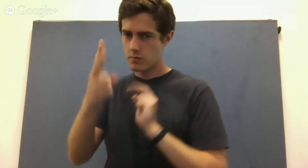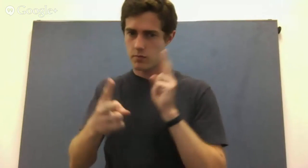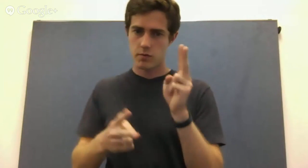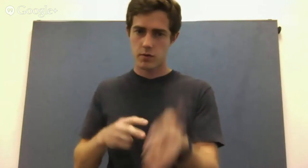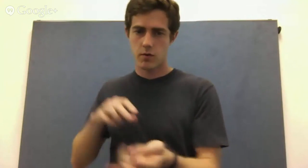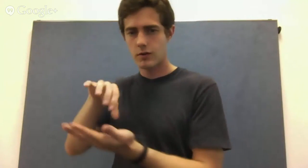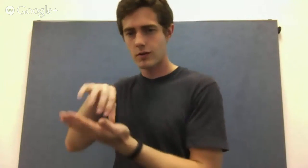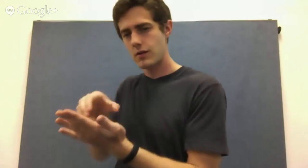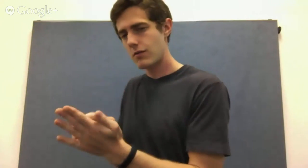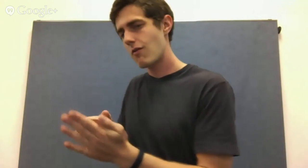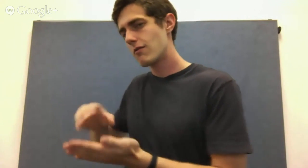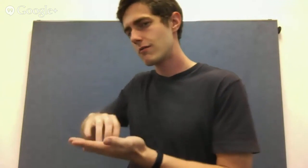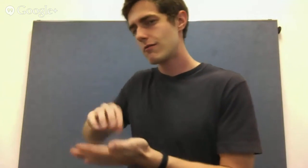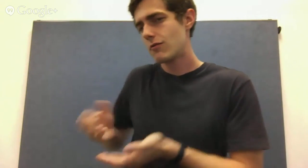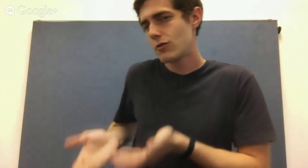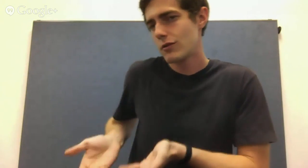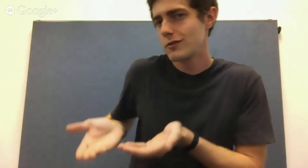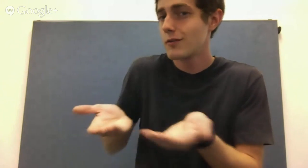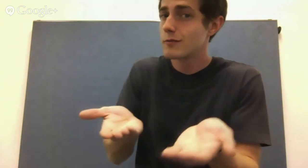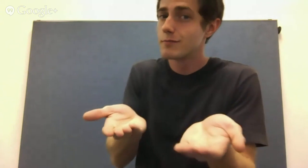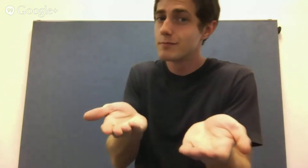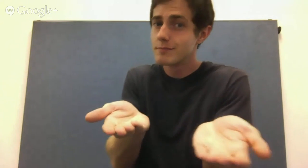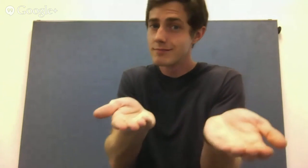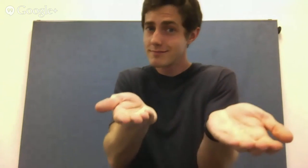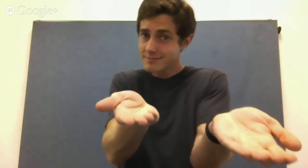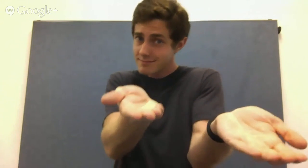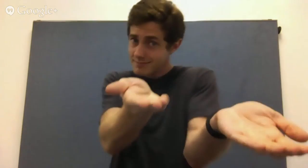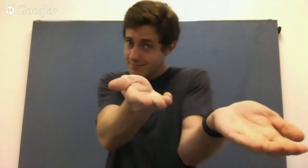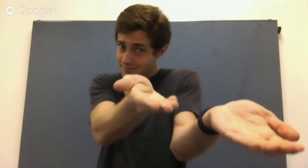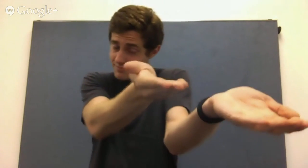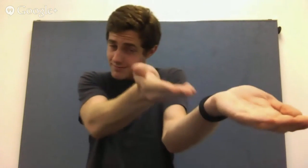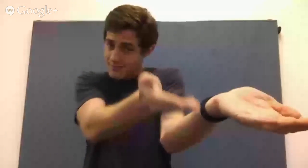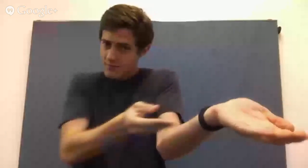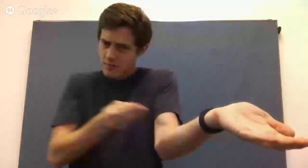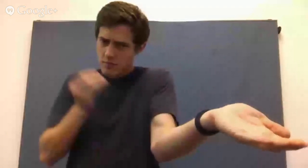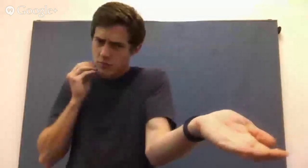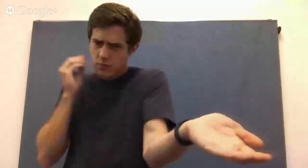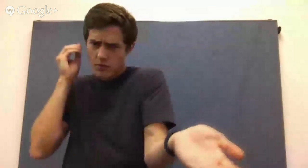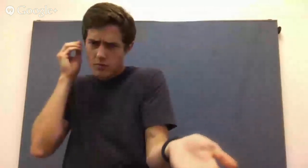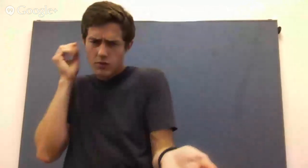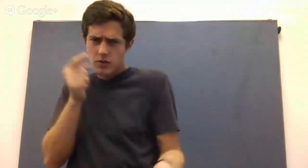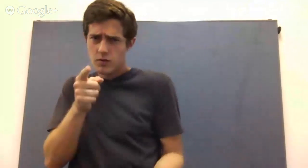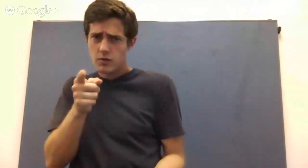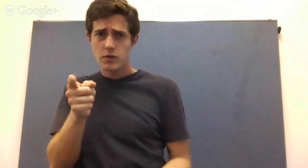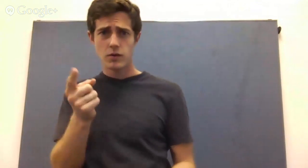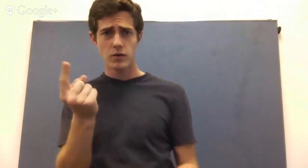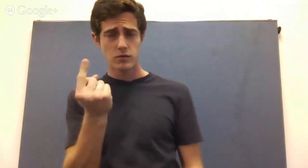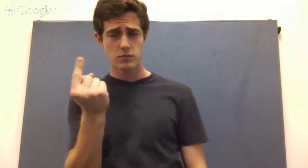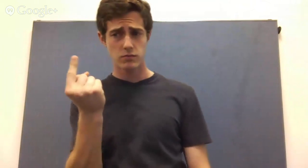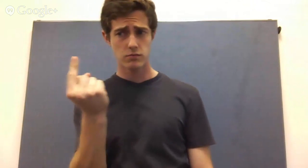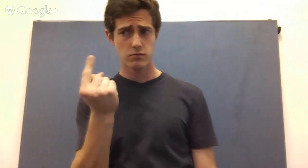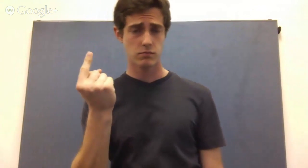Bring you cookies and an old folks home. Would you be there alone?